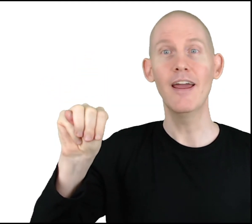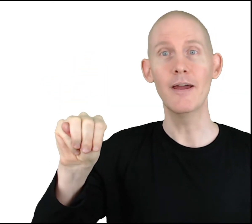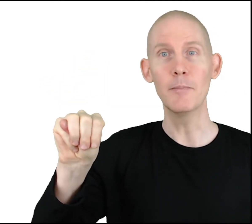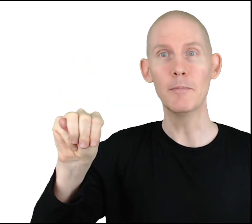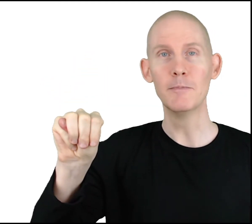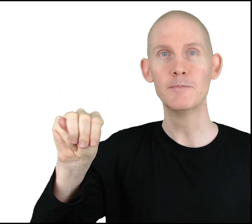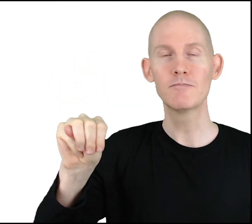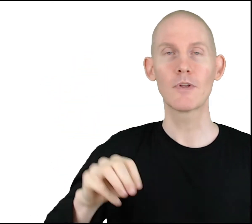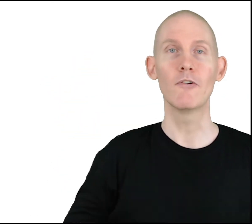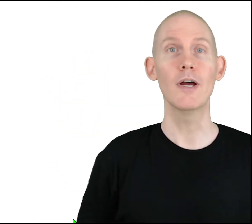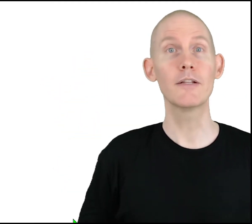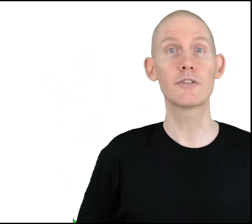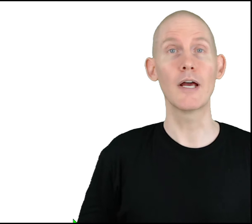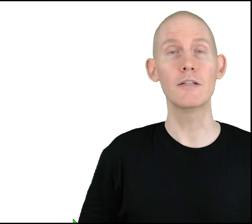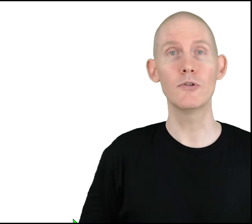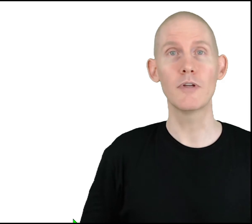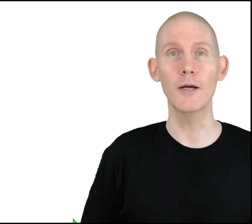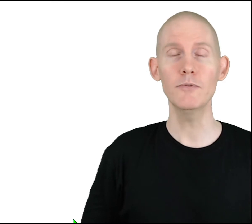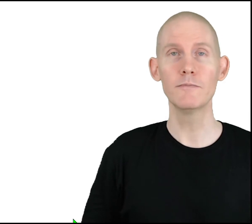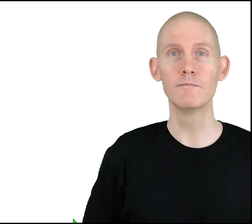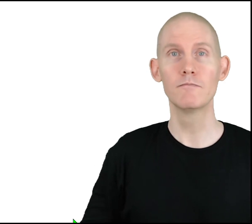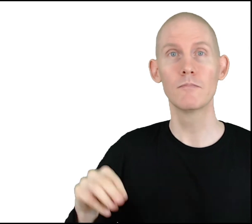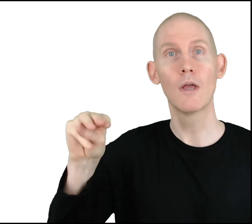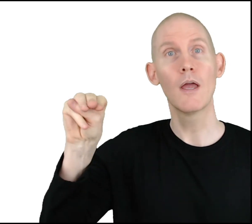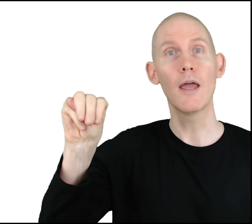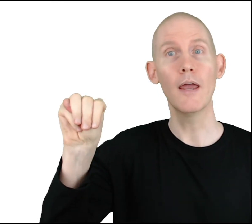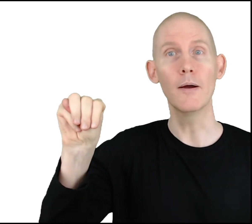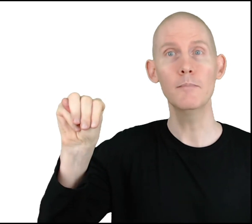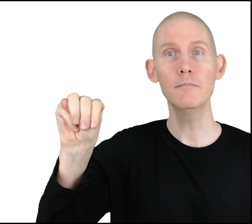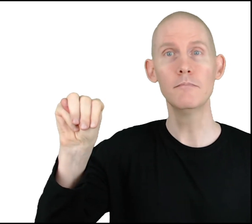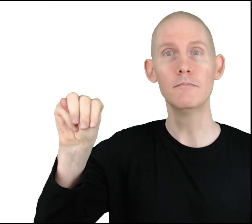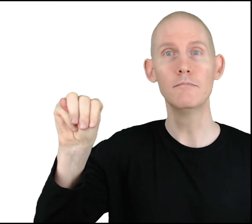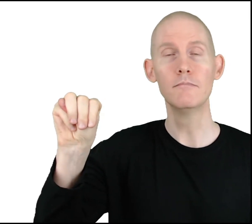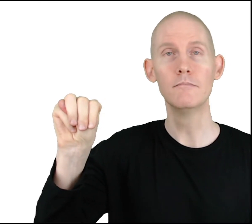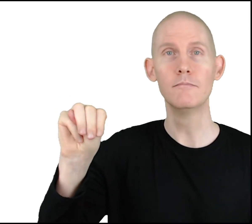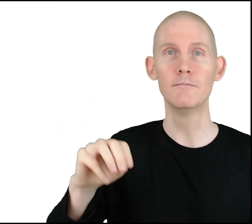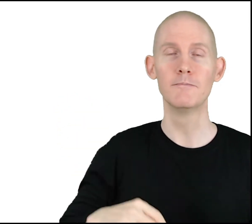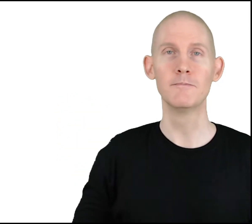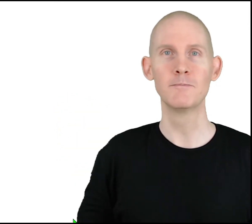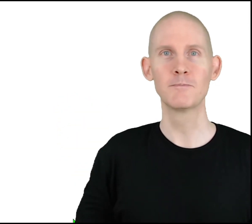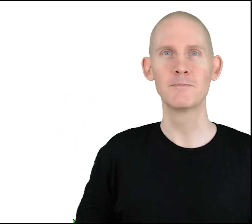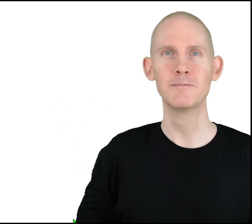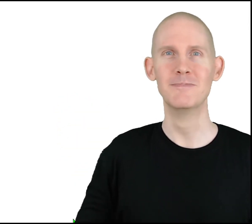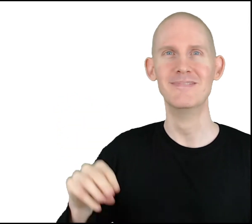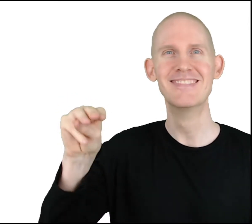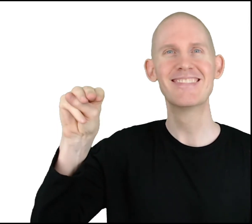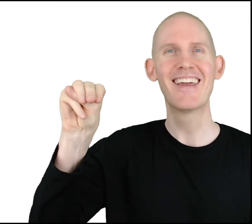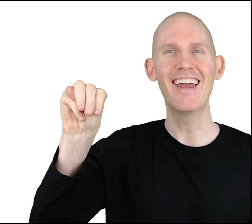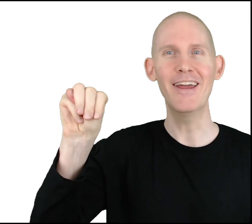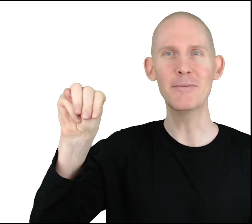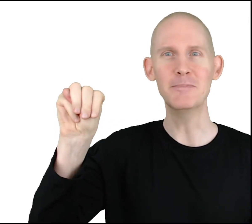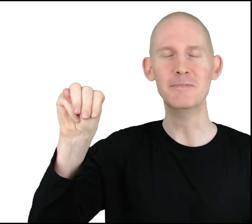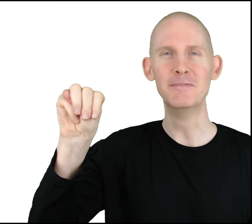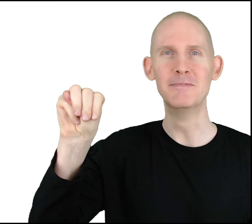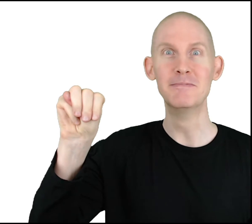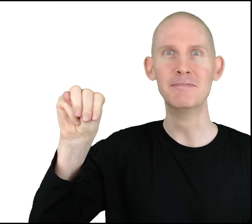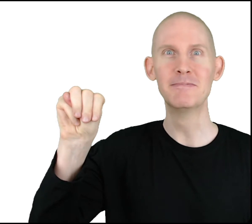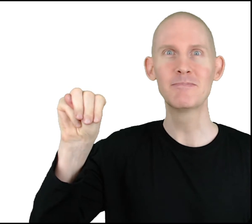M. All right, let's sign it 2 times. M. M.